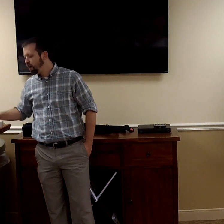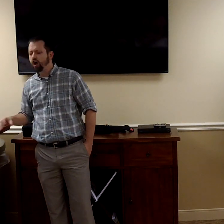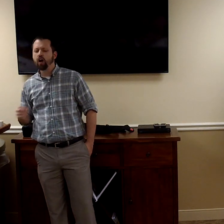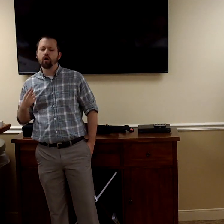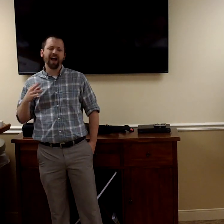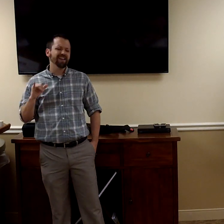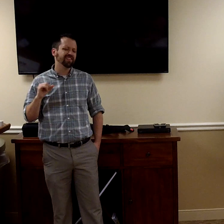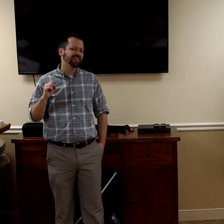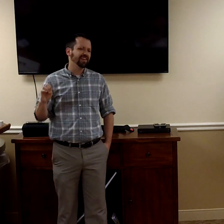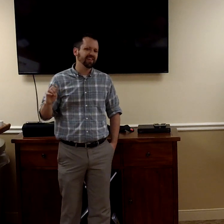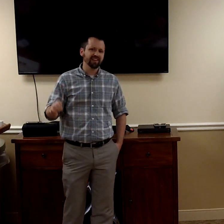Oh, I see.